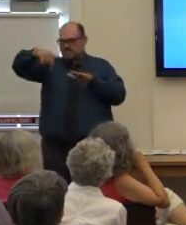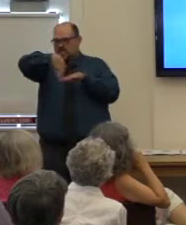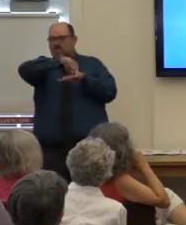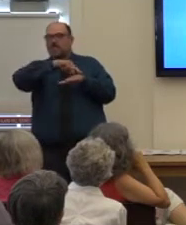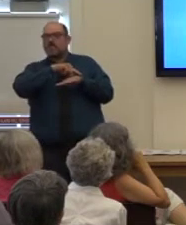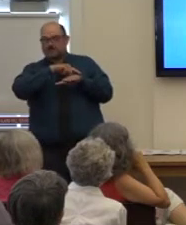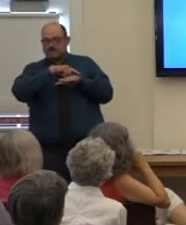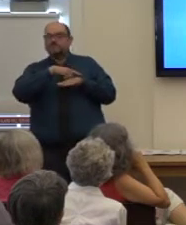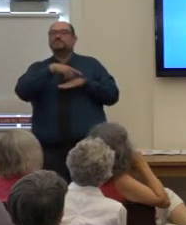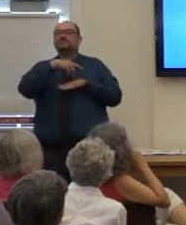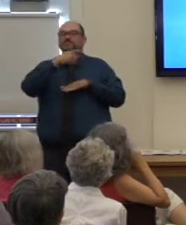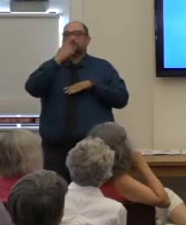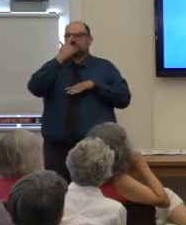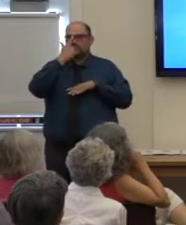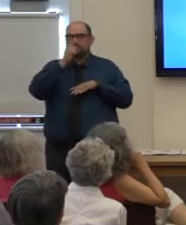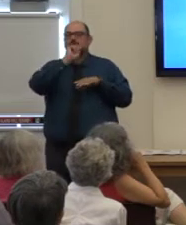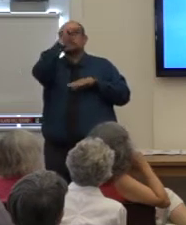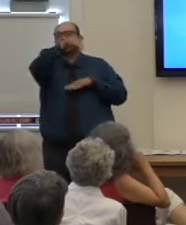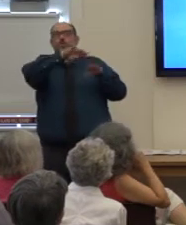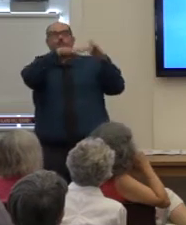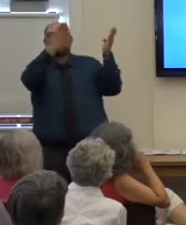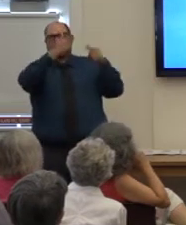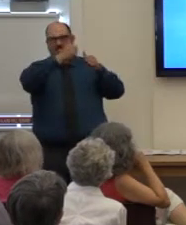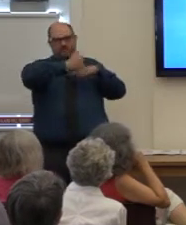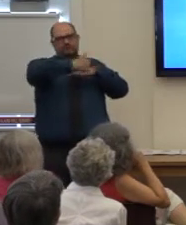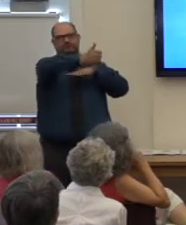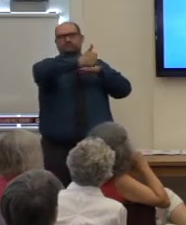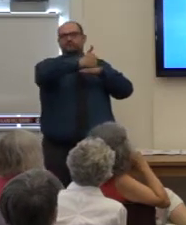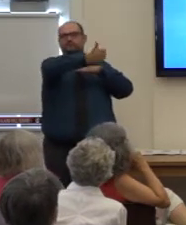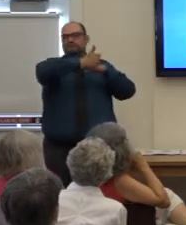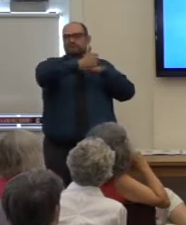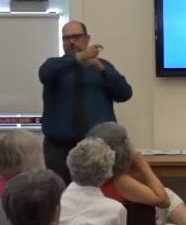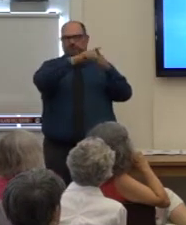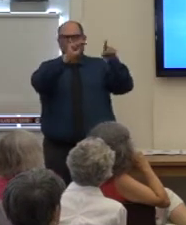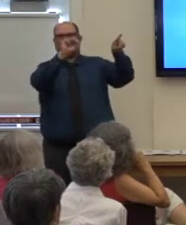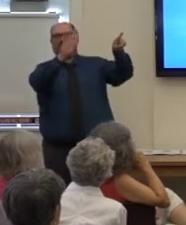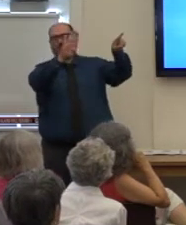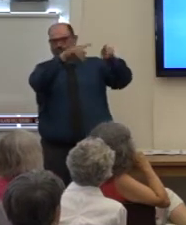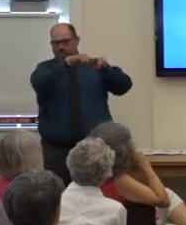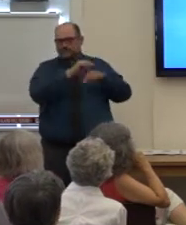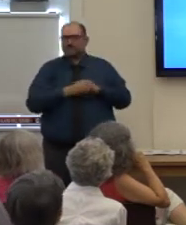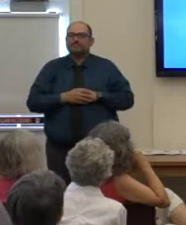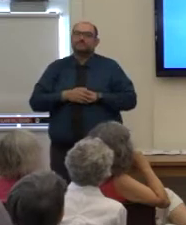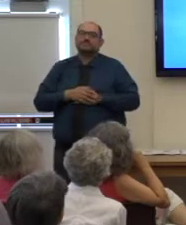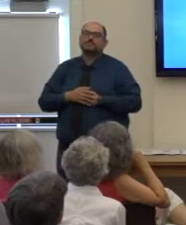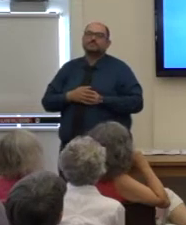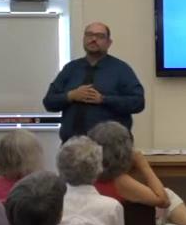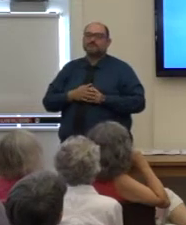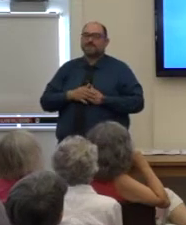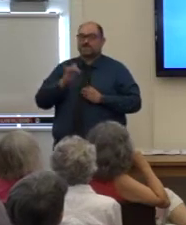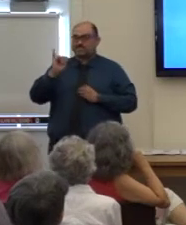of the steamers, and connected Chilmark even further to the world beyond the sound.